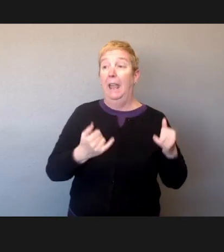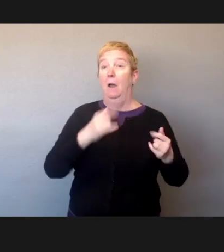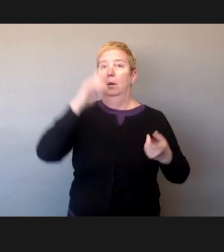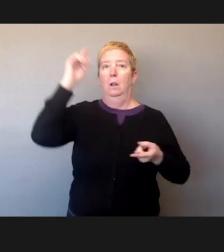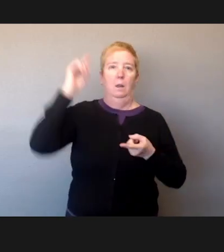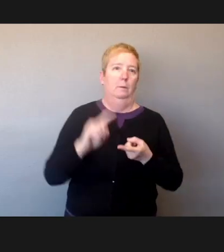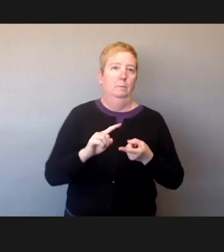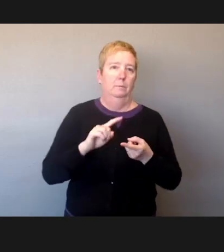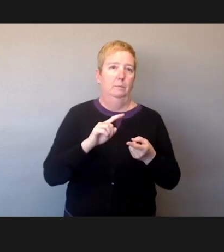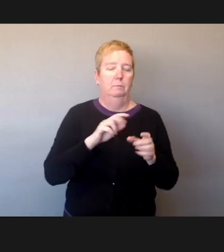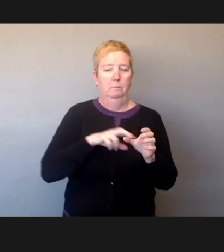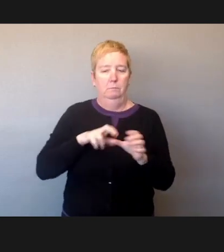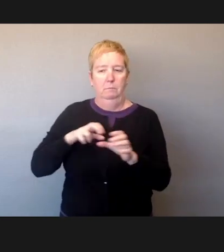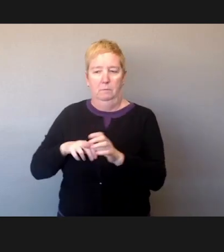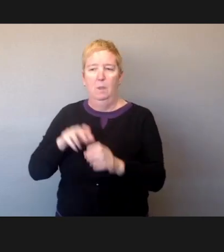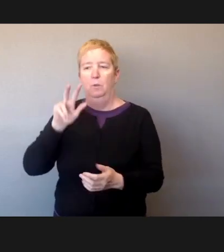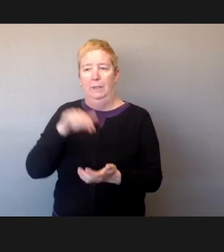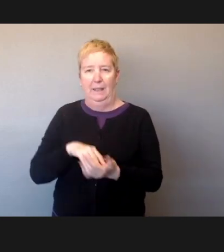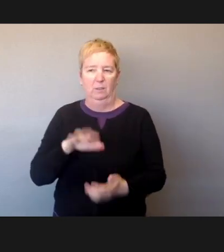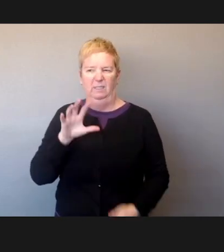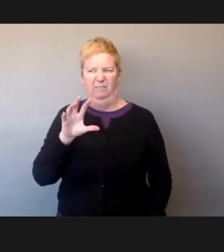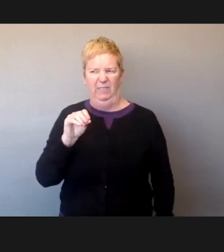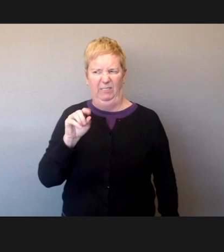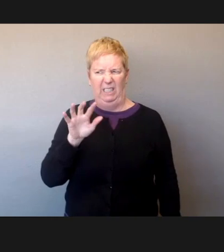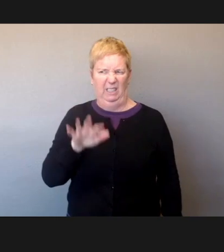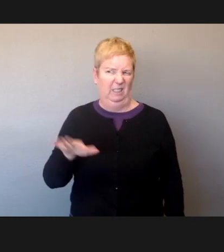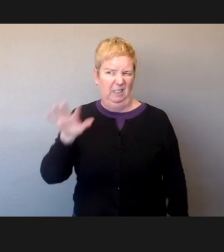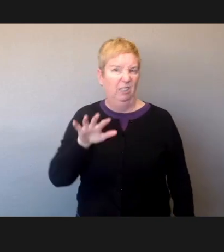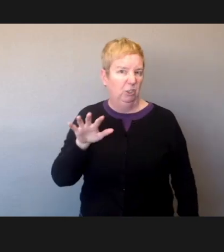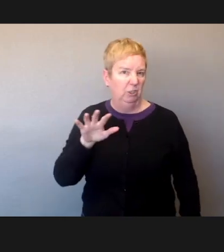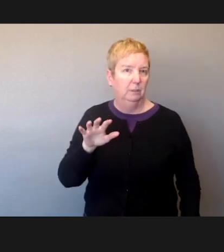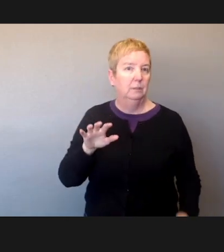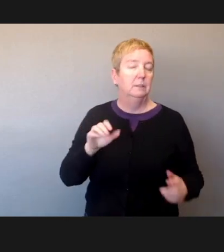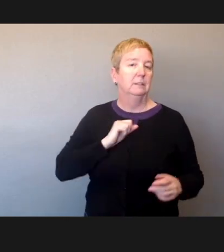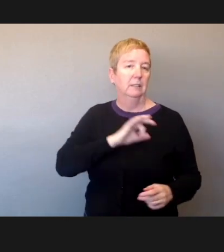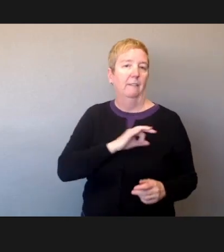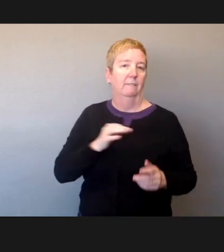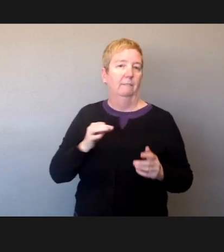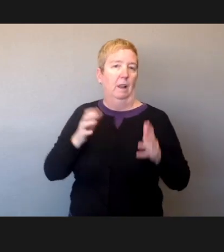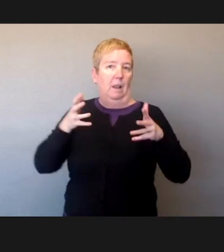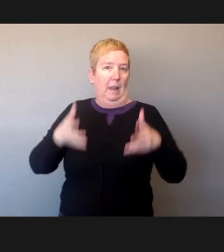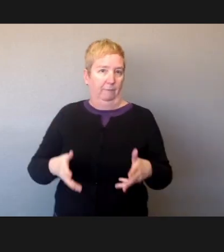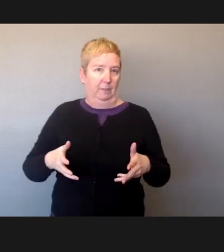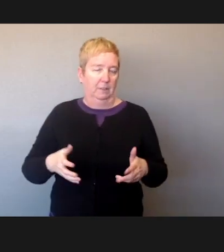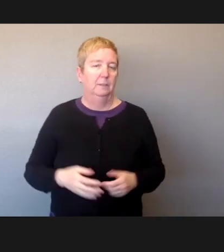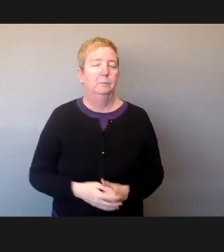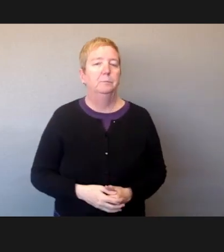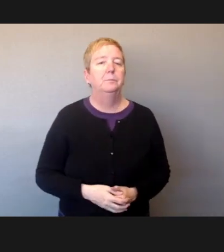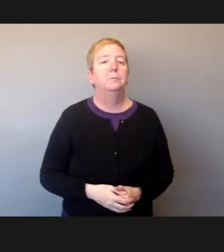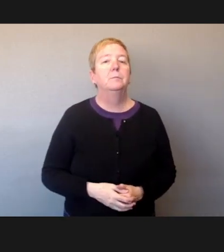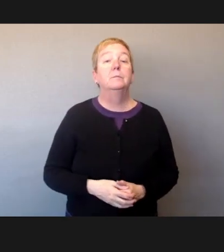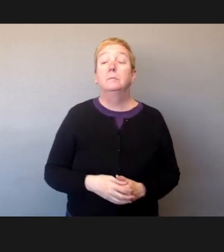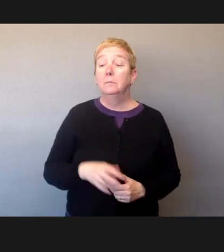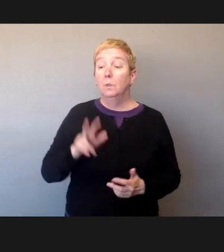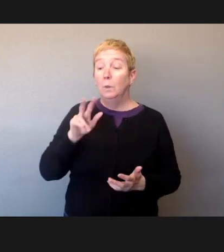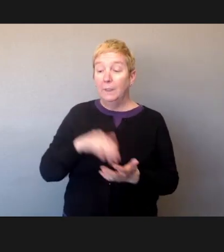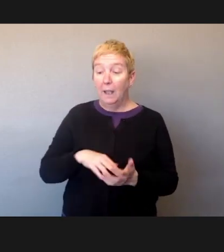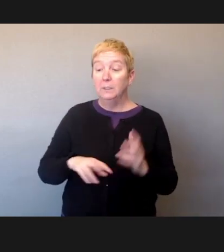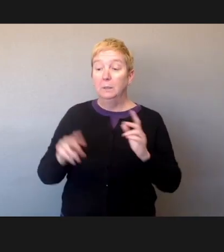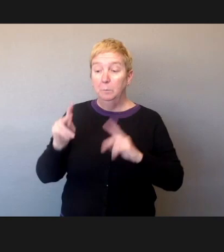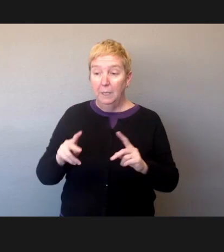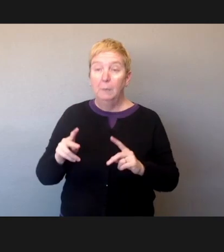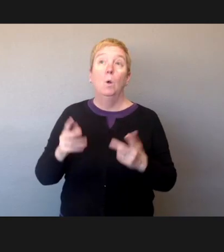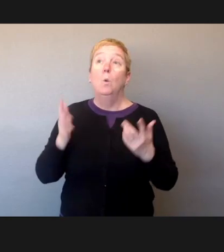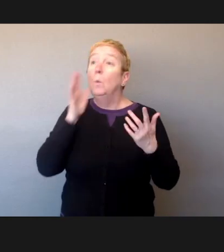employees. I don't have an exact number yet for this month, but somewhere just around 3,000 employees. And so most of those people are going to go back to their